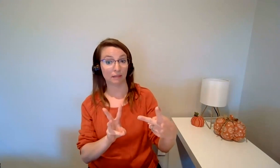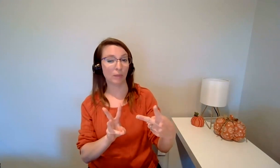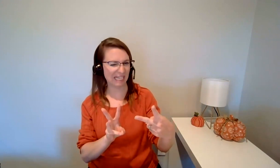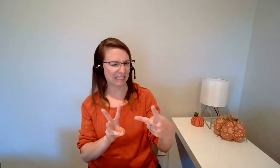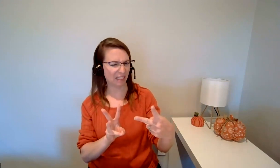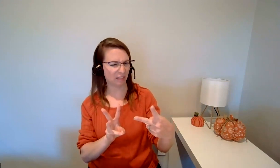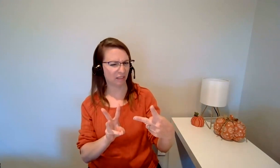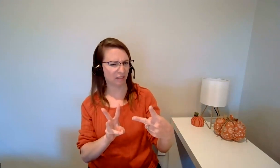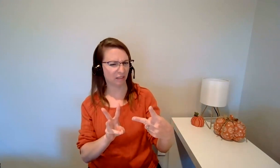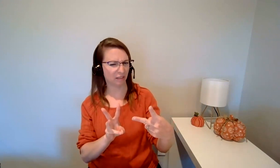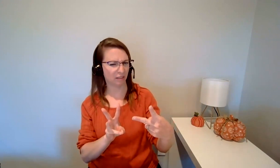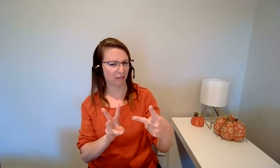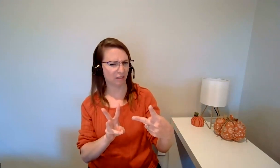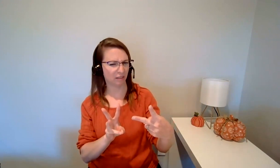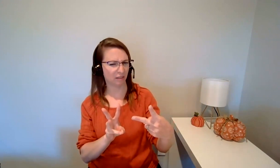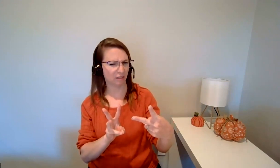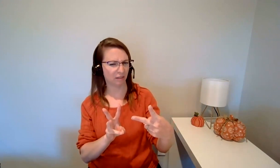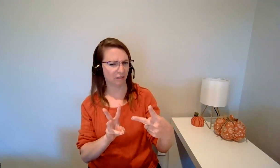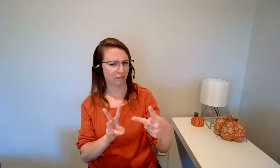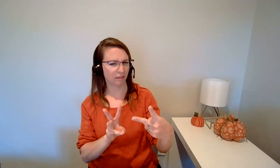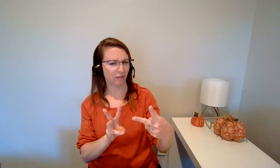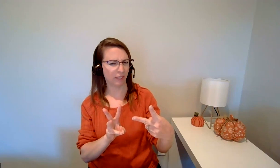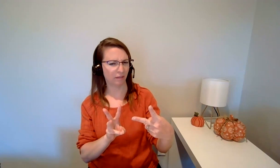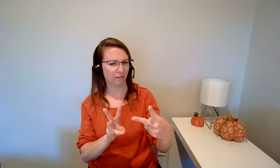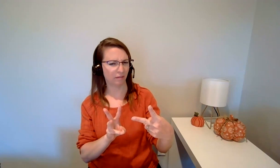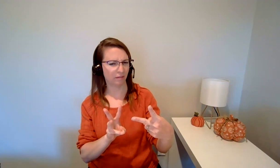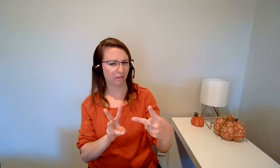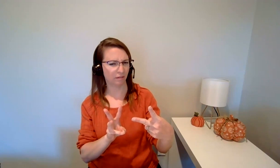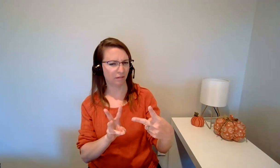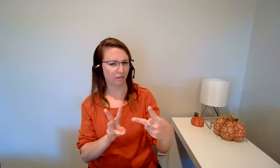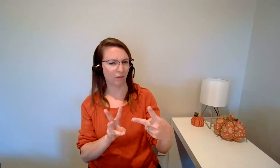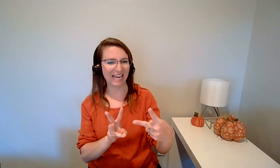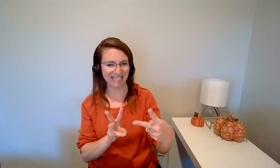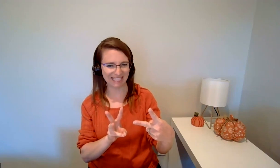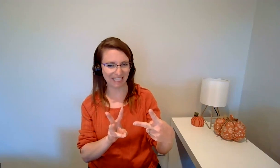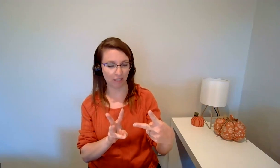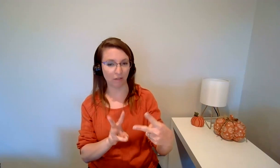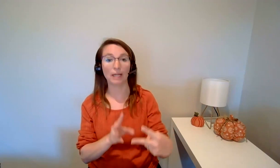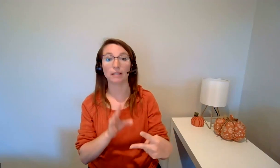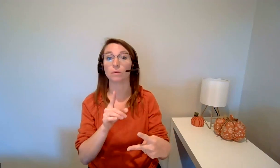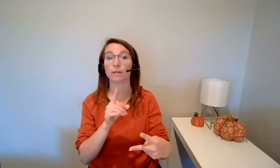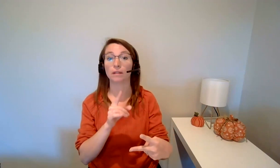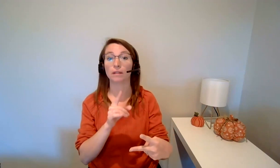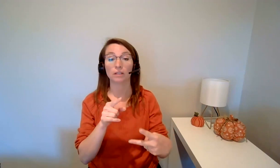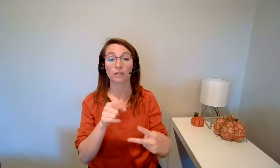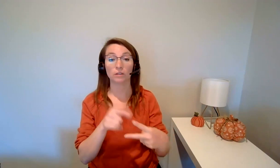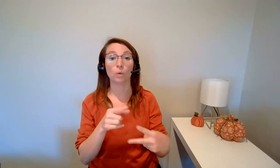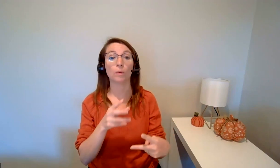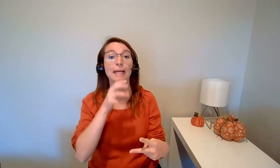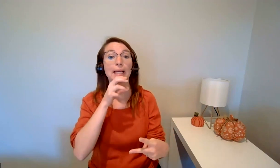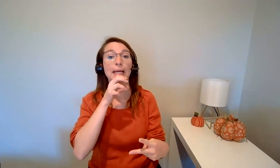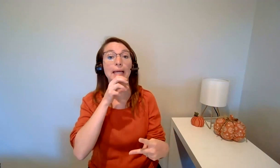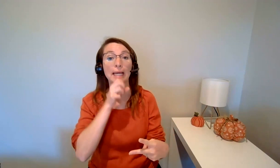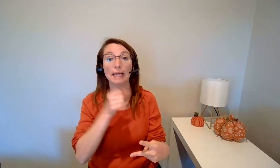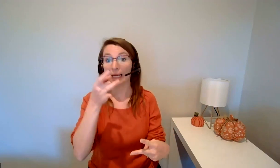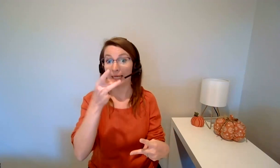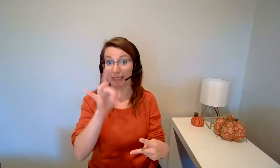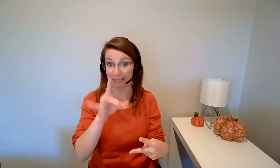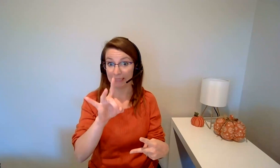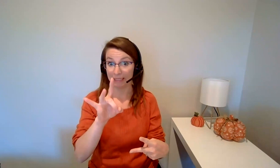So 8 and 6, is that right? Or 18. Okay, so